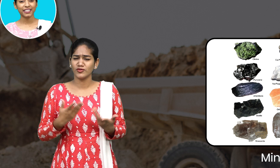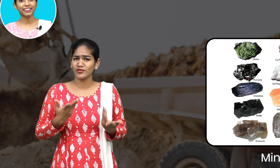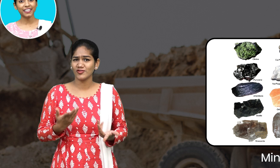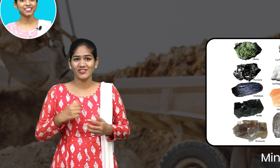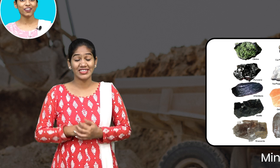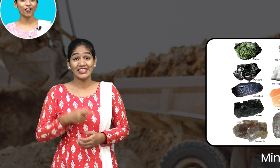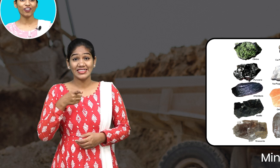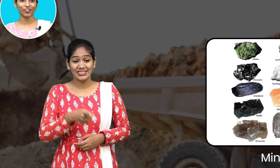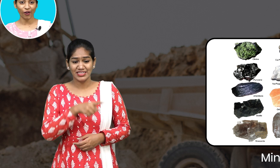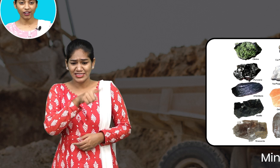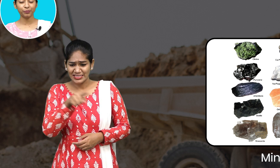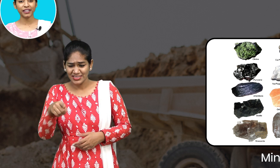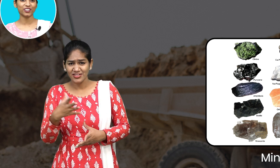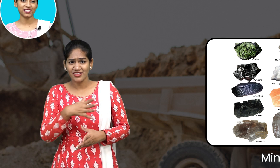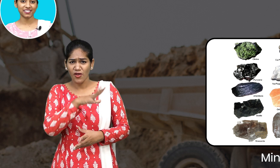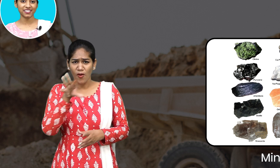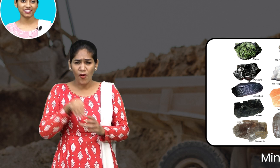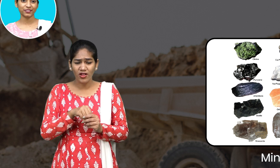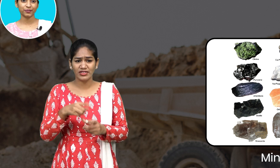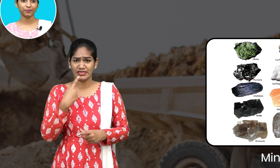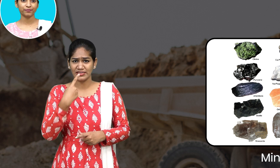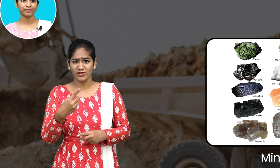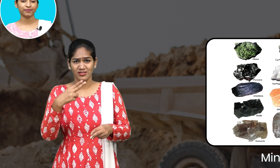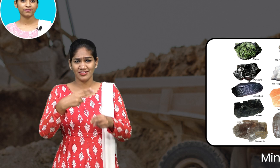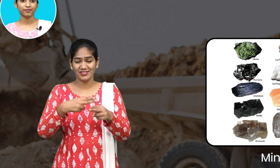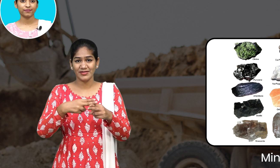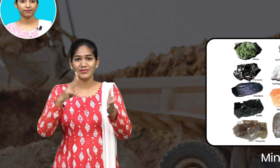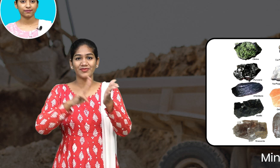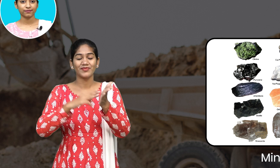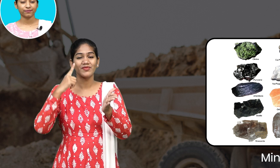So, these are all called minerals.